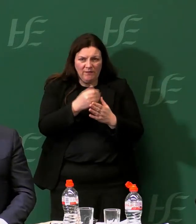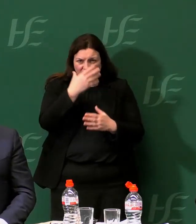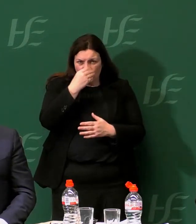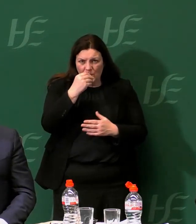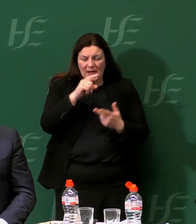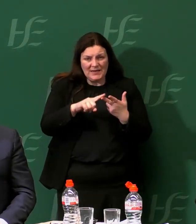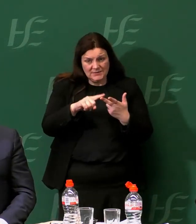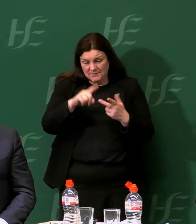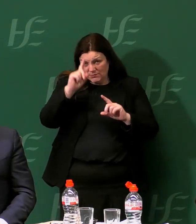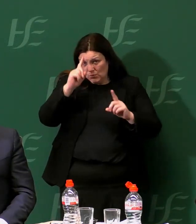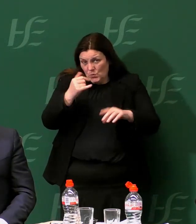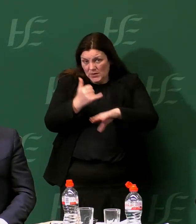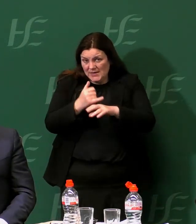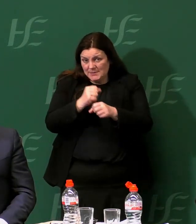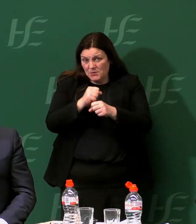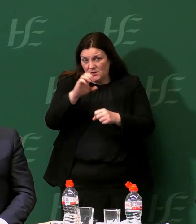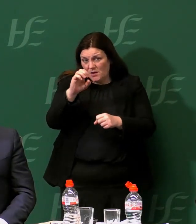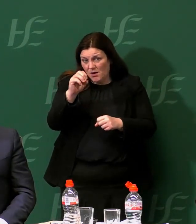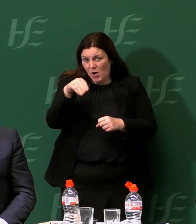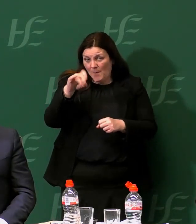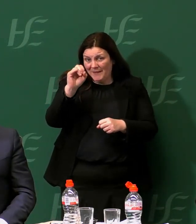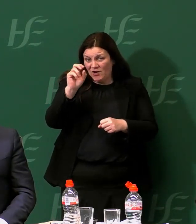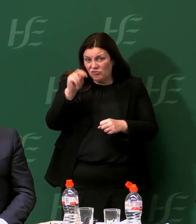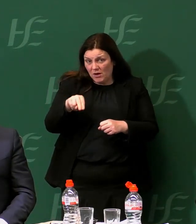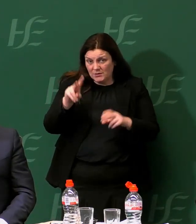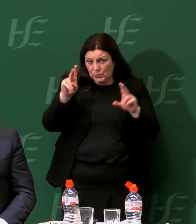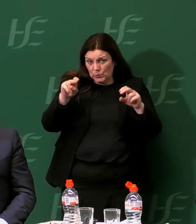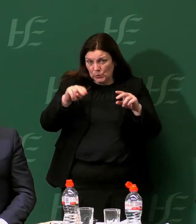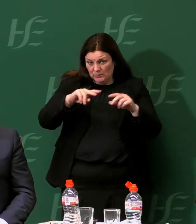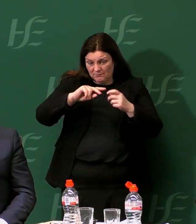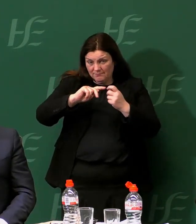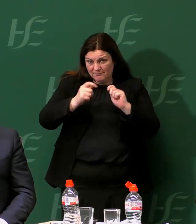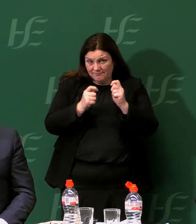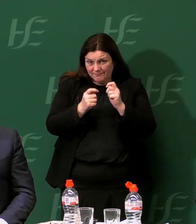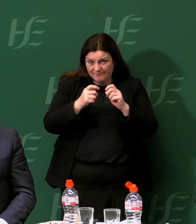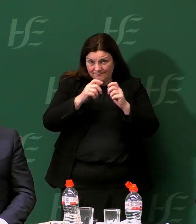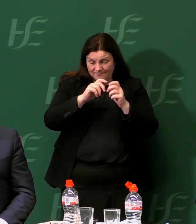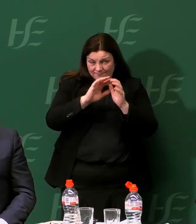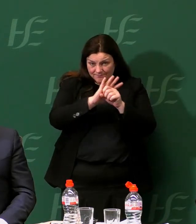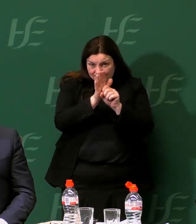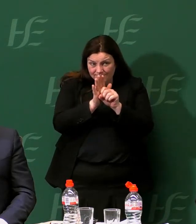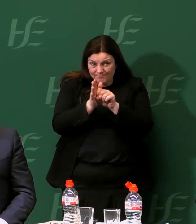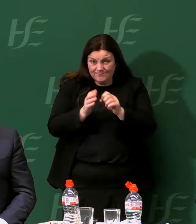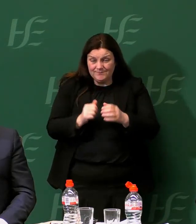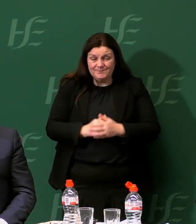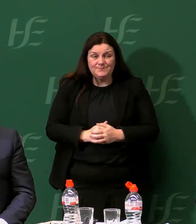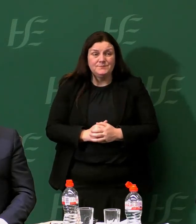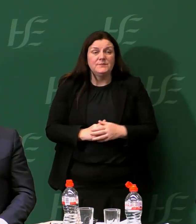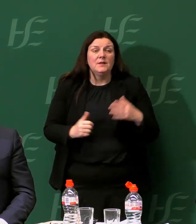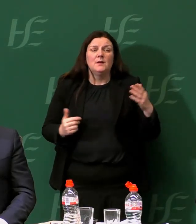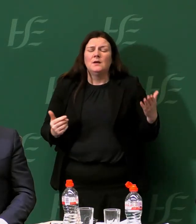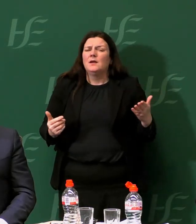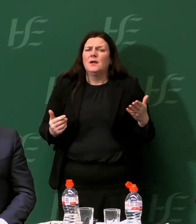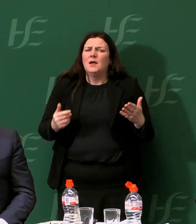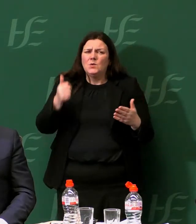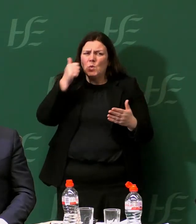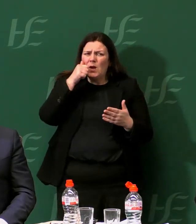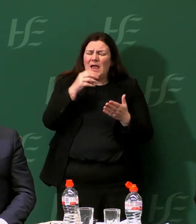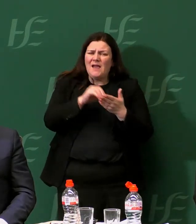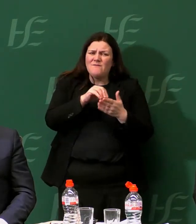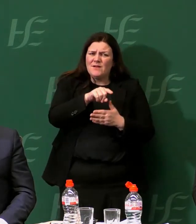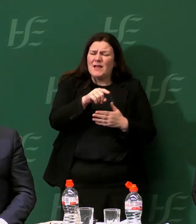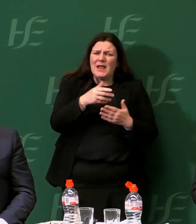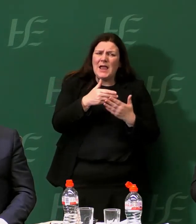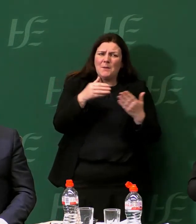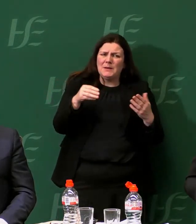of the Omicron. And then of the 6% of people who remain unvaccinated, do we know how many of those have contracted COVID-19